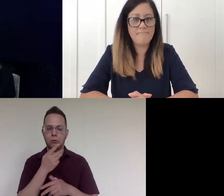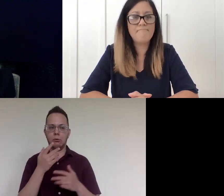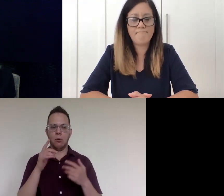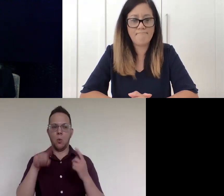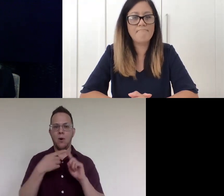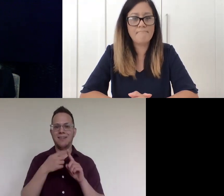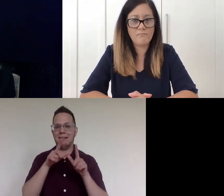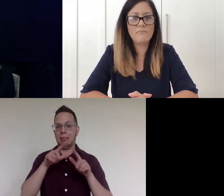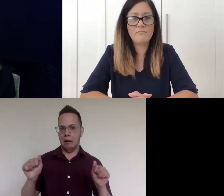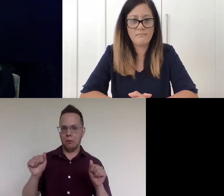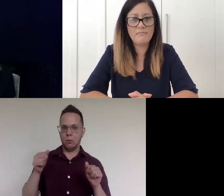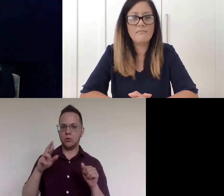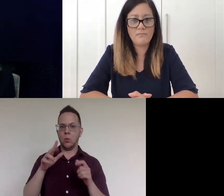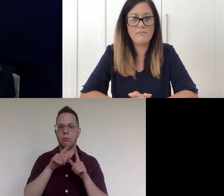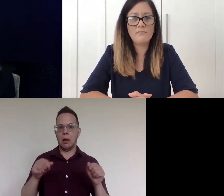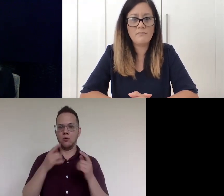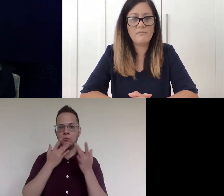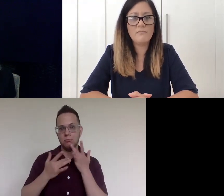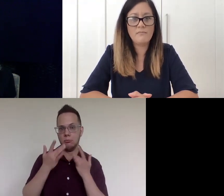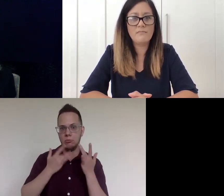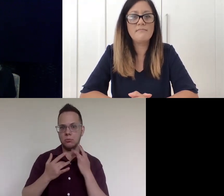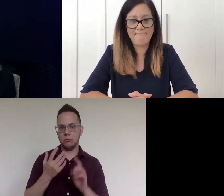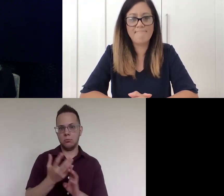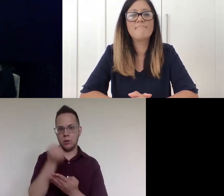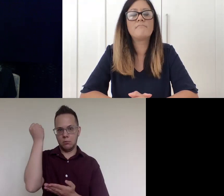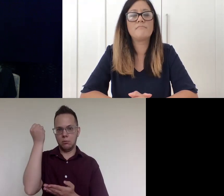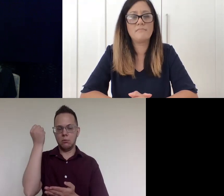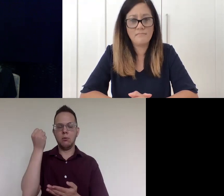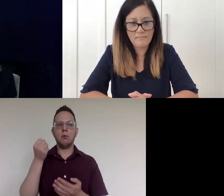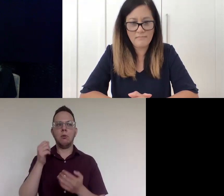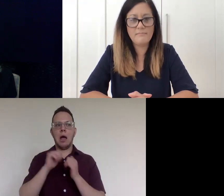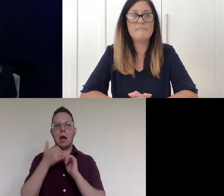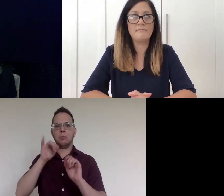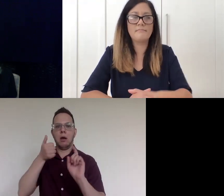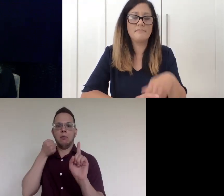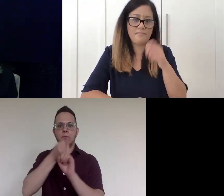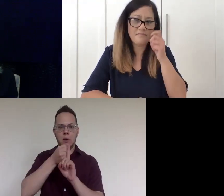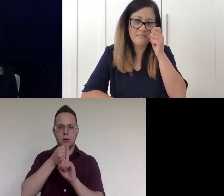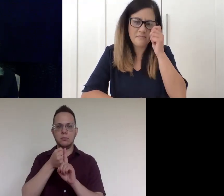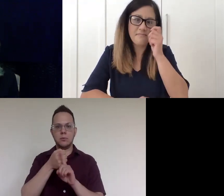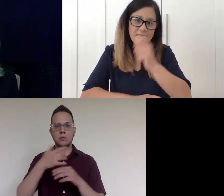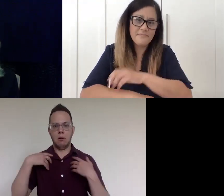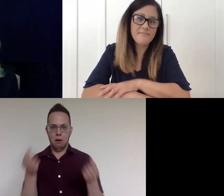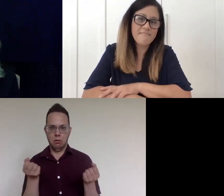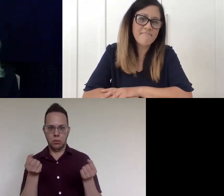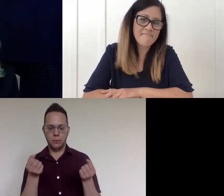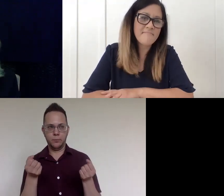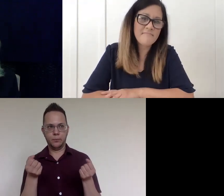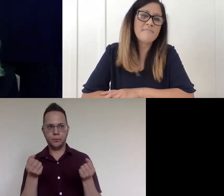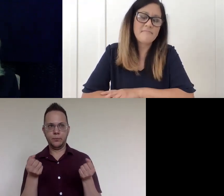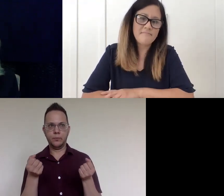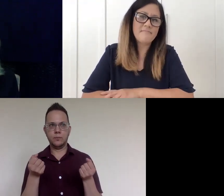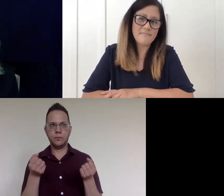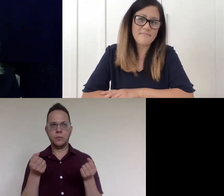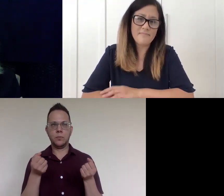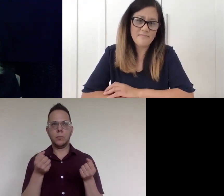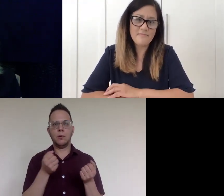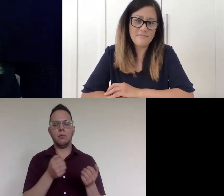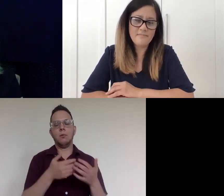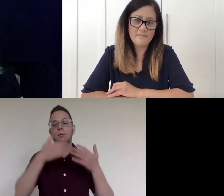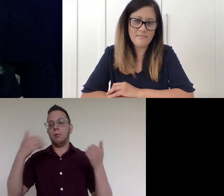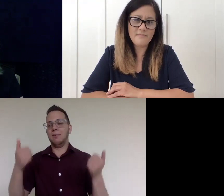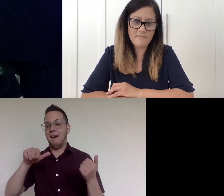big category. So the data isn't really easy to analyze because we don't know about whether a person has language deprivation and